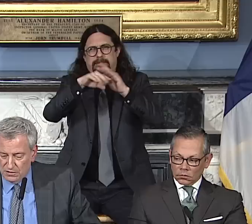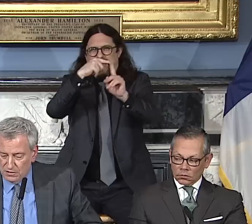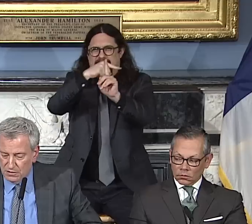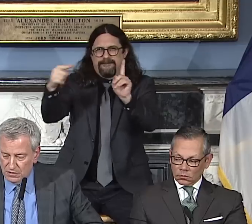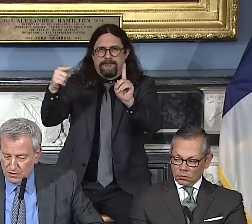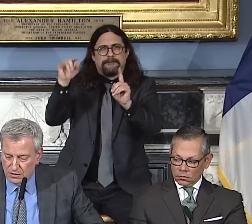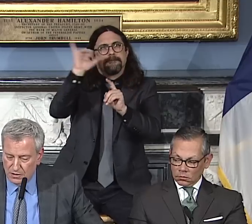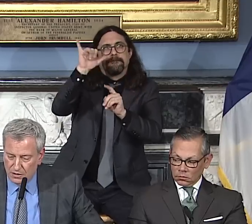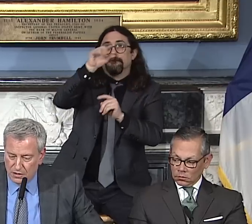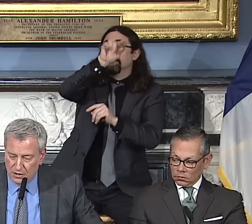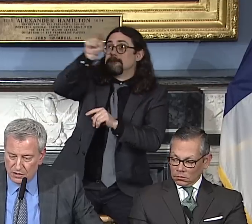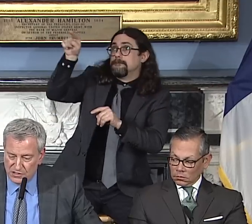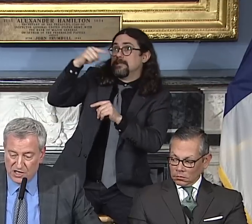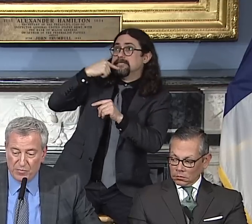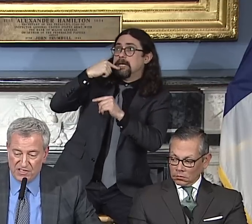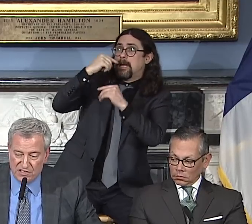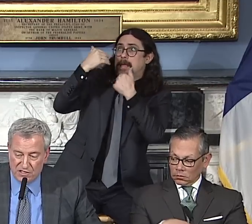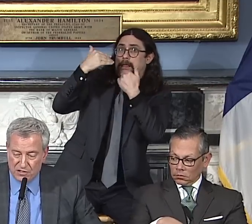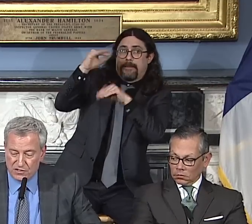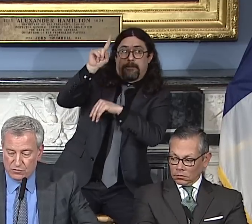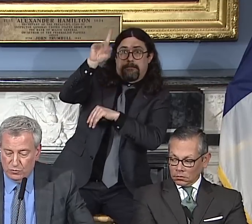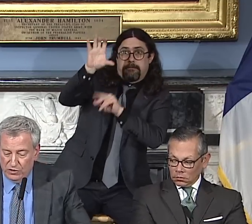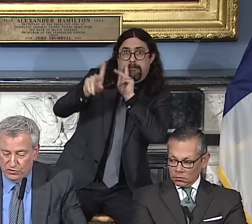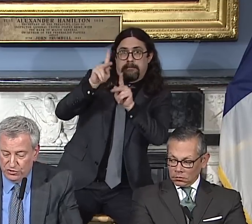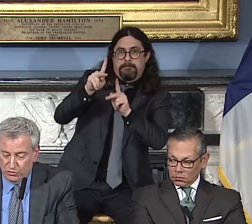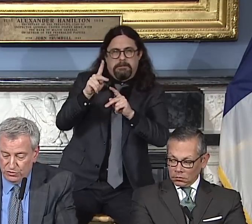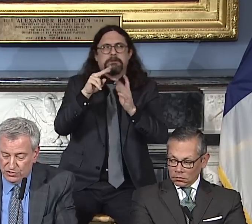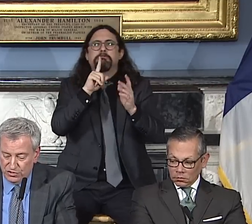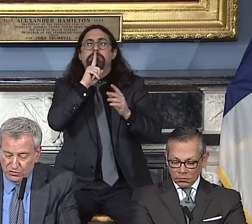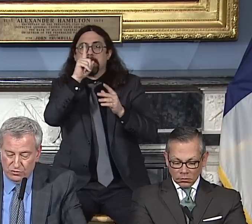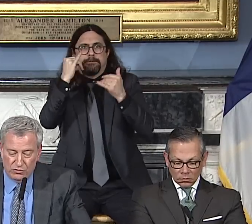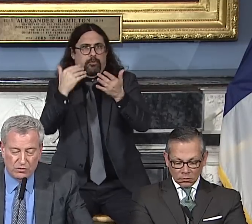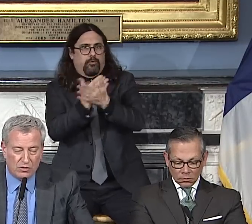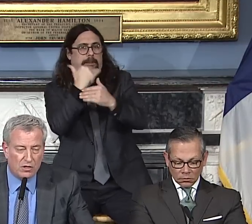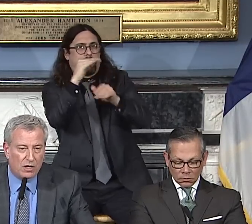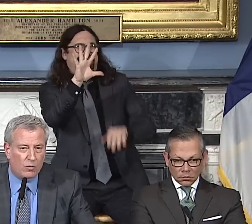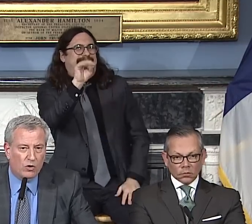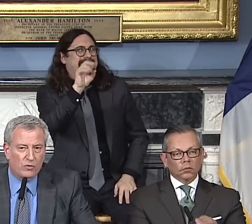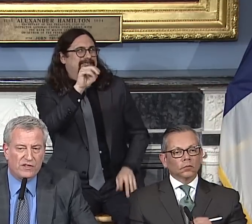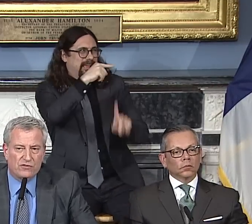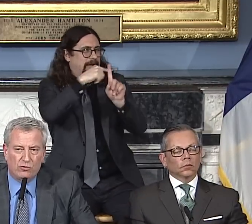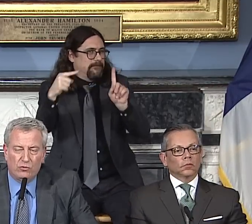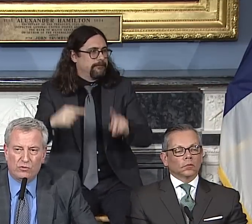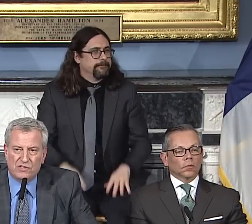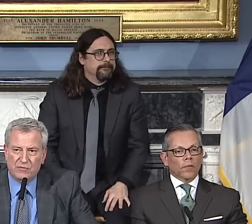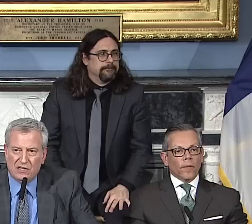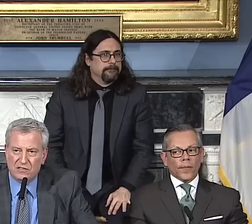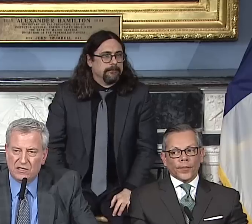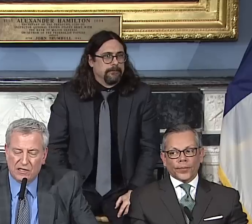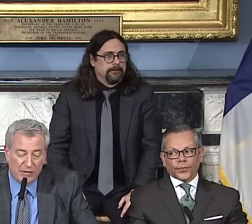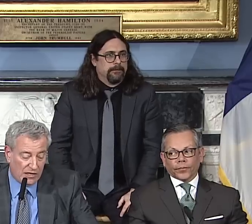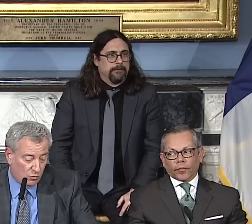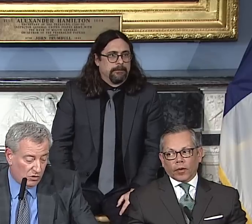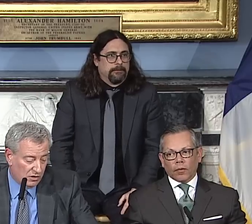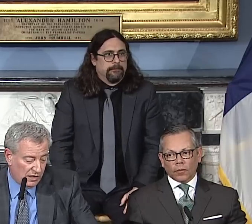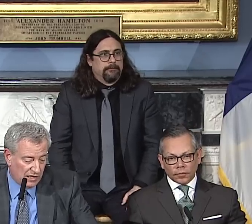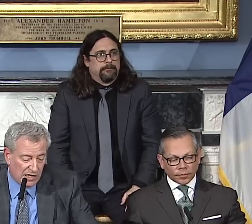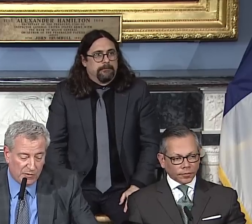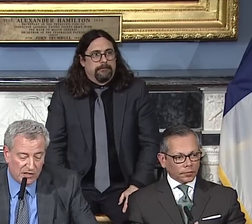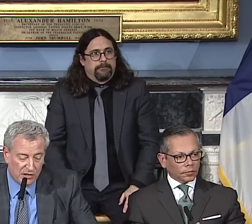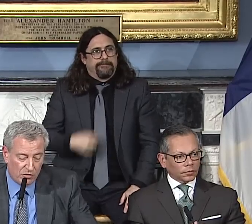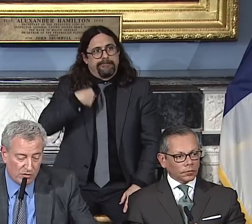that some businesses will choose to work with these rules because they can make it